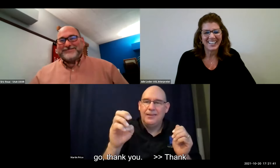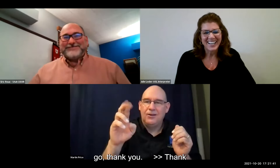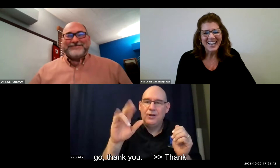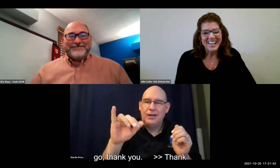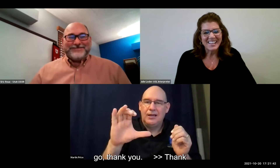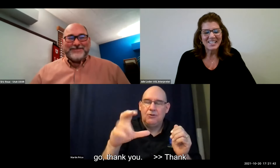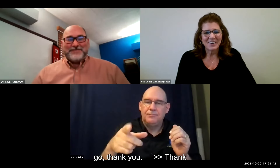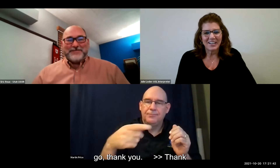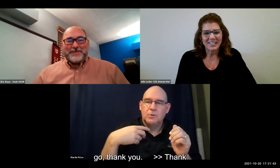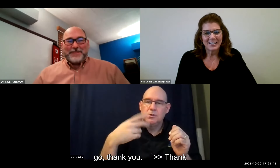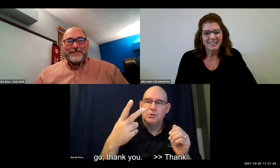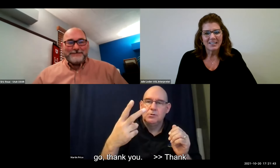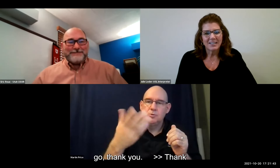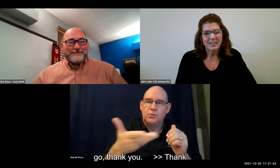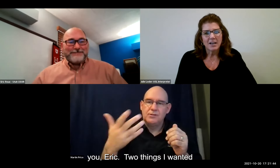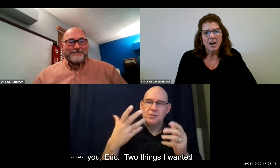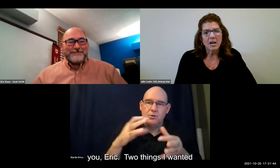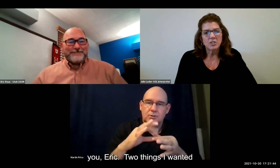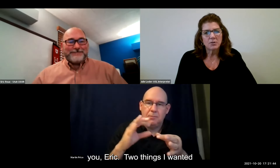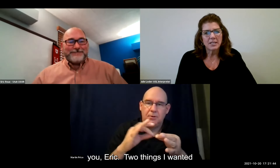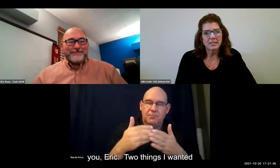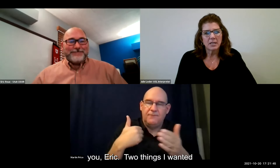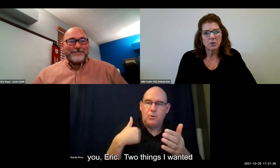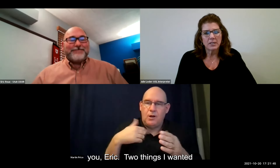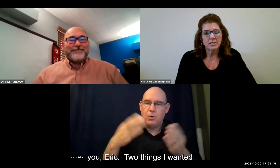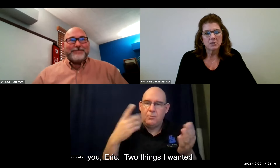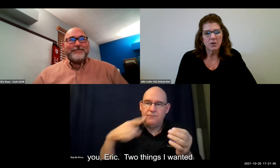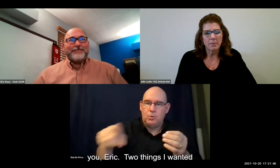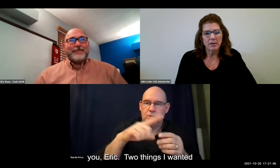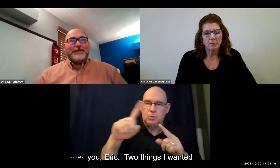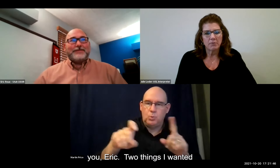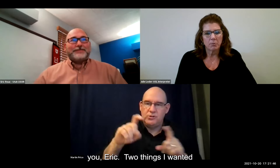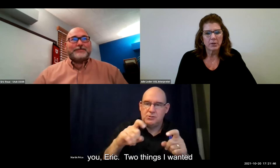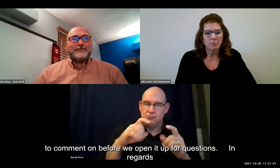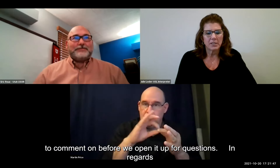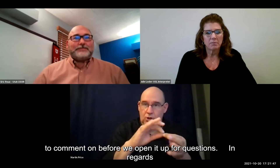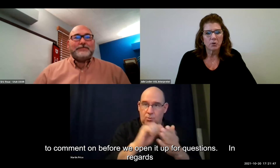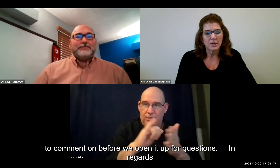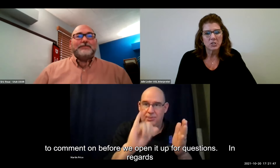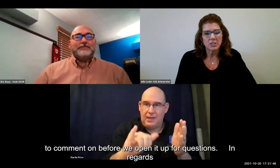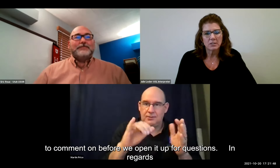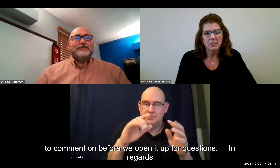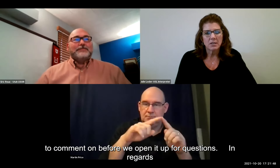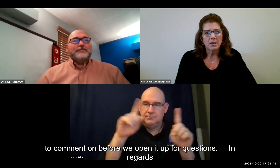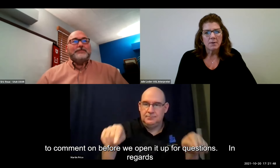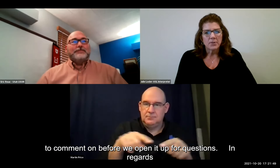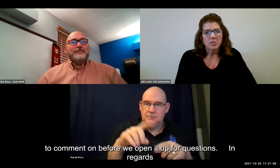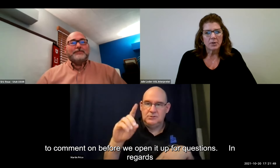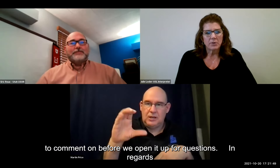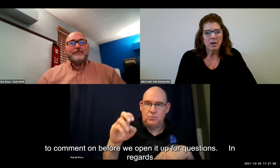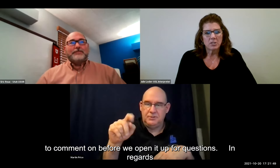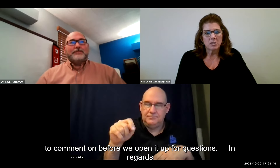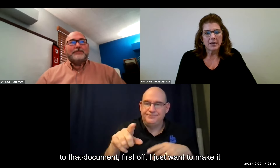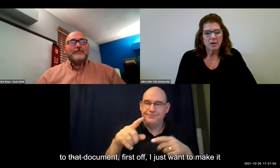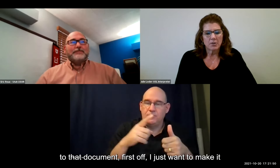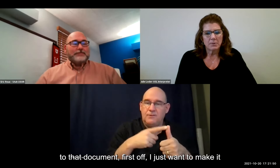Yeah. Thank you, Eric. Two things I wanted to comment on before we open it up for questions. So